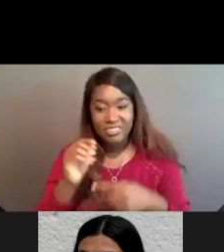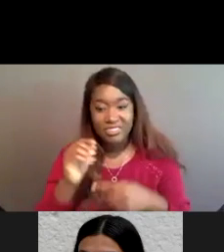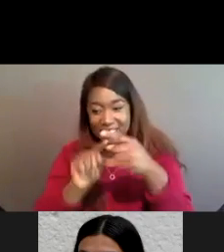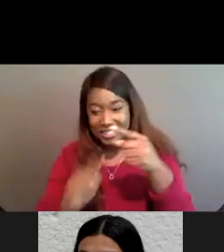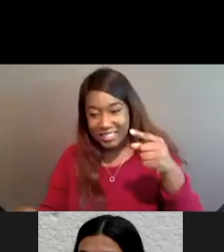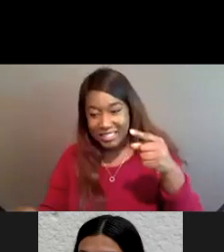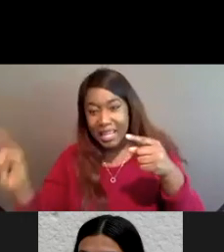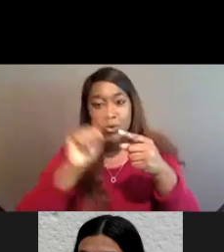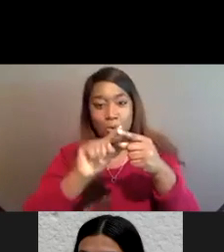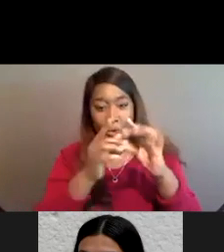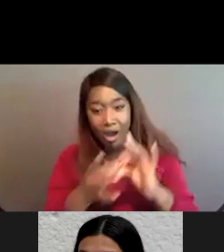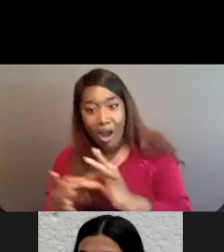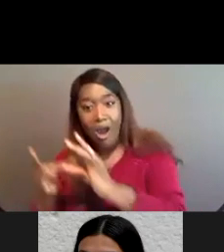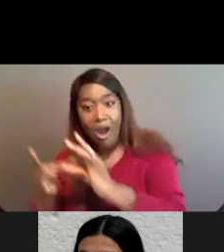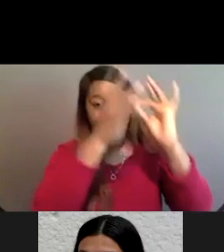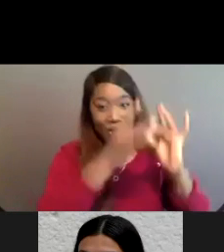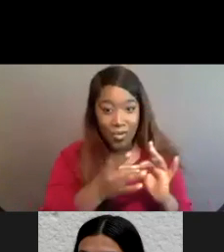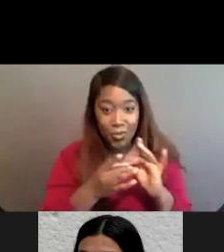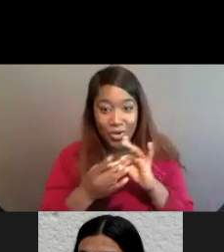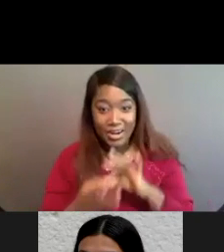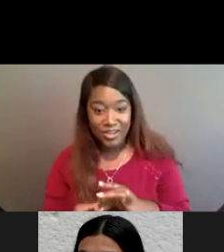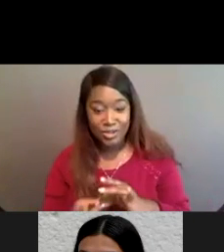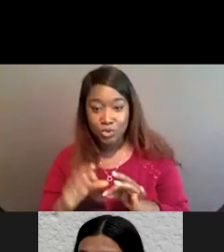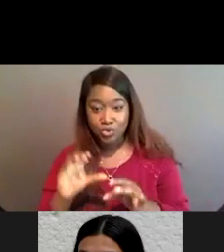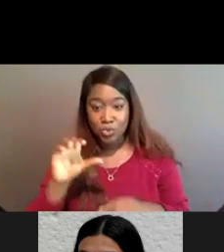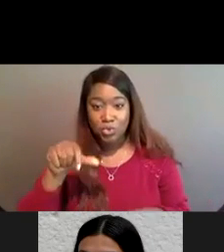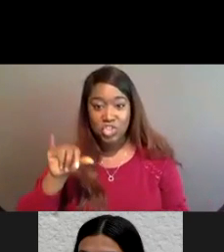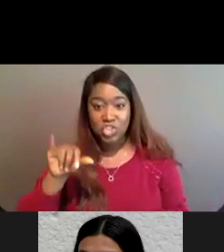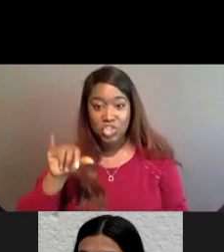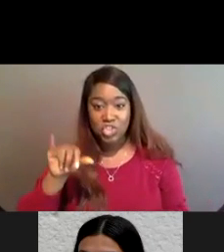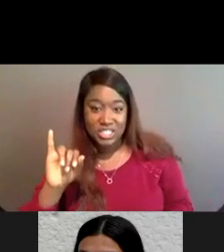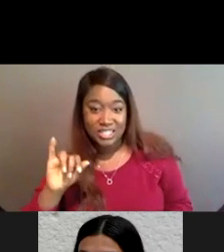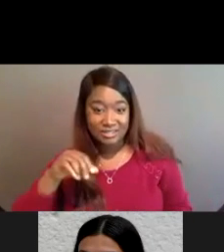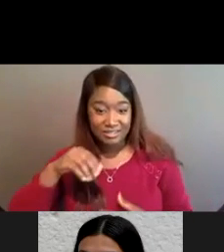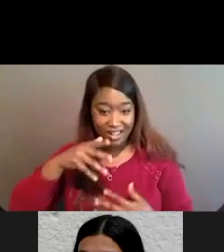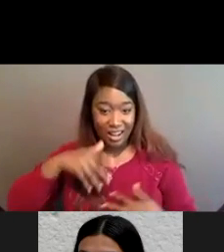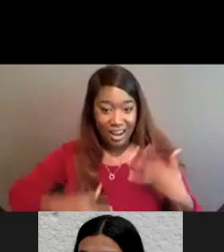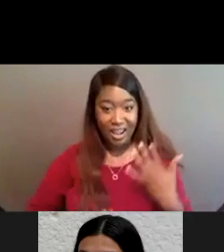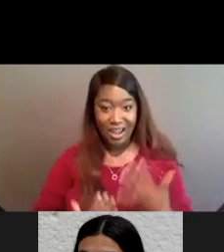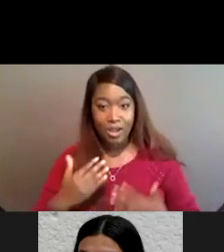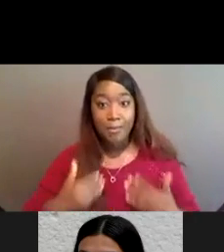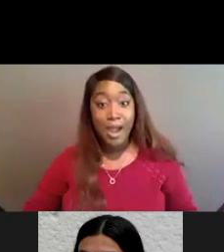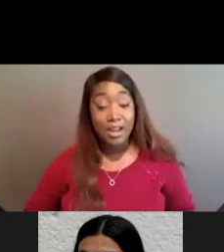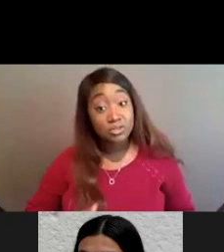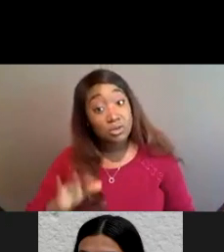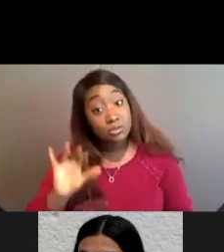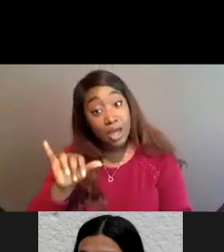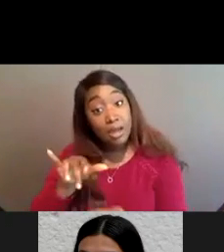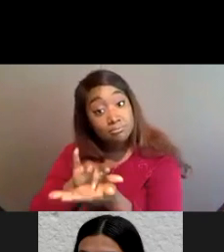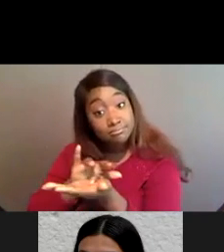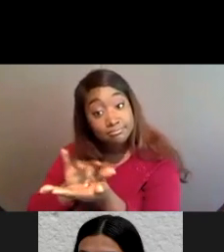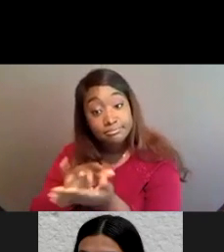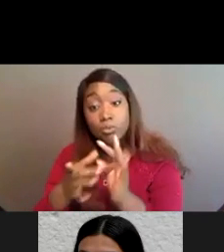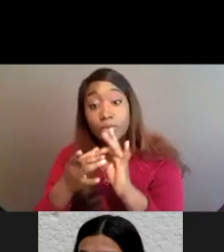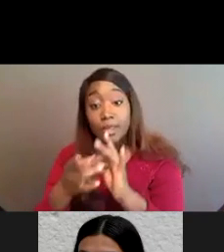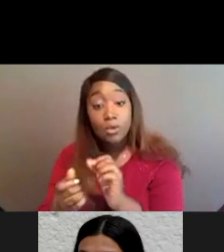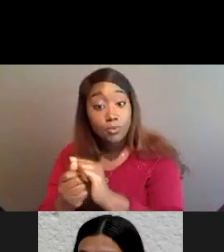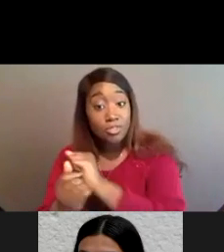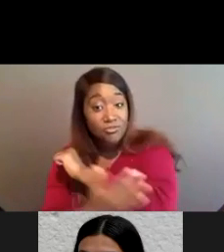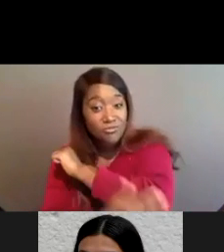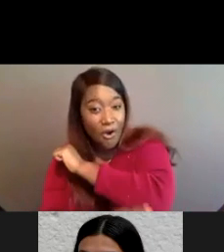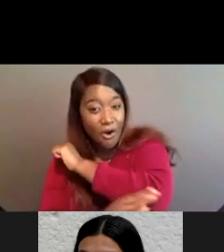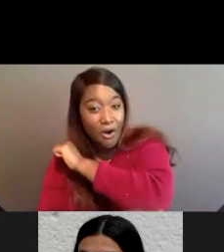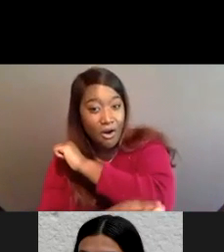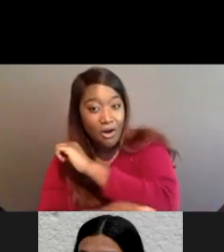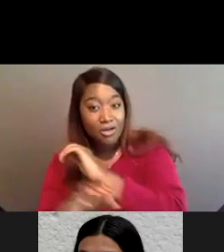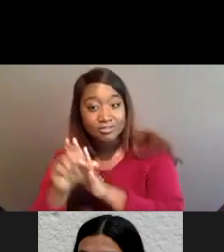qi moves in the body. So the metal element is actually, yes, associated not only with the season of fall, but with the lung